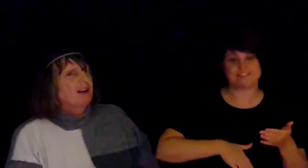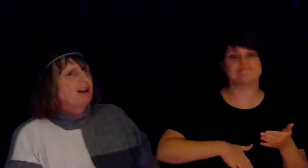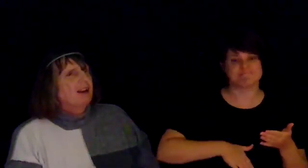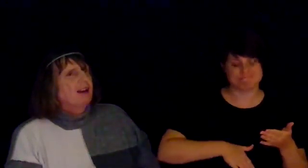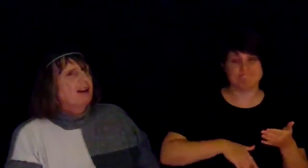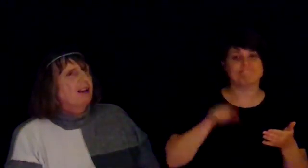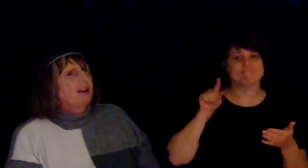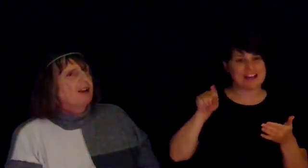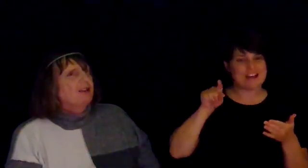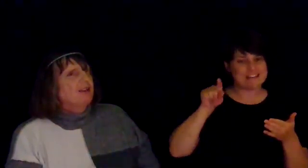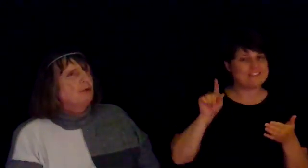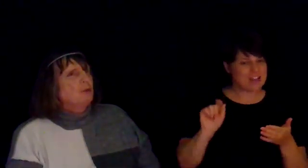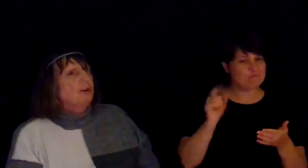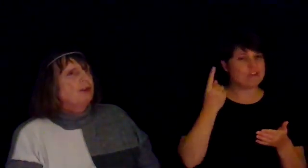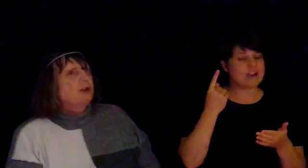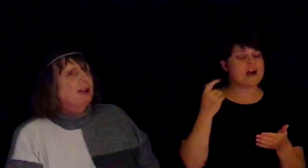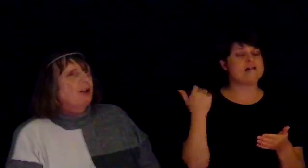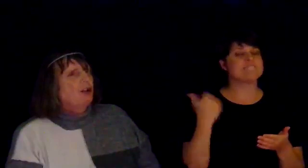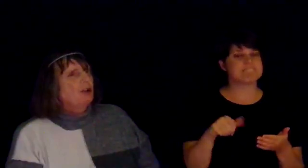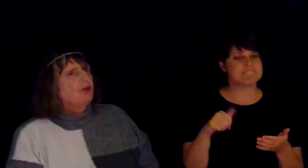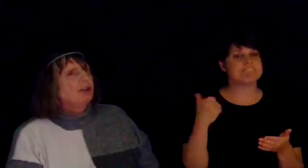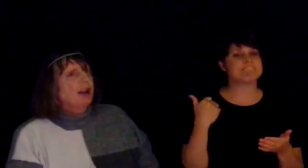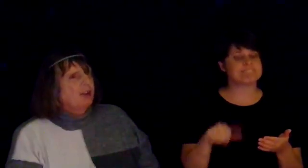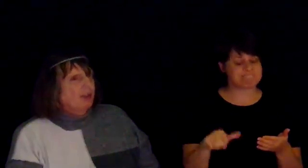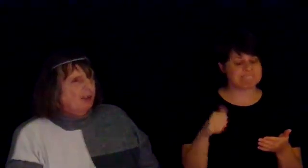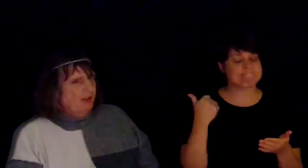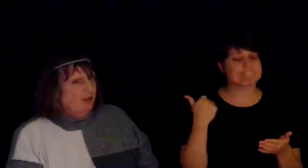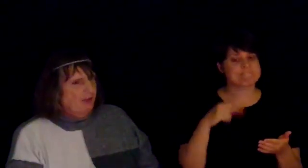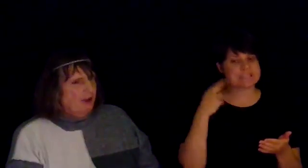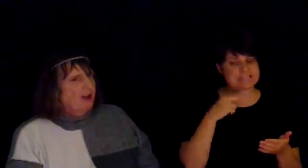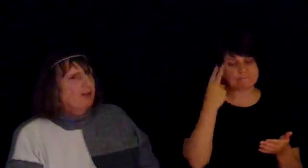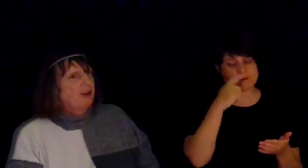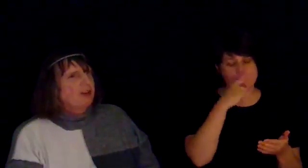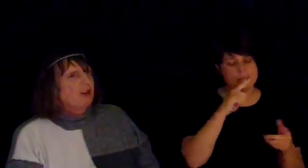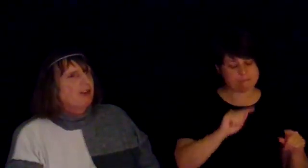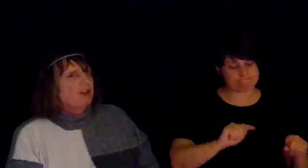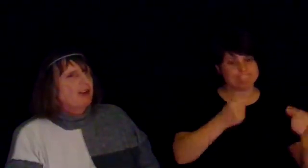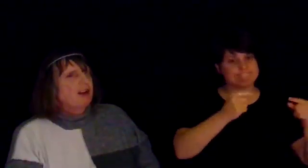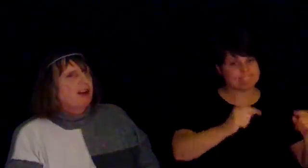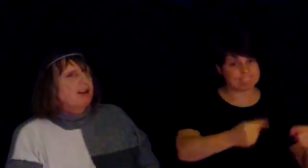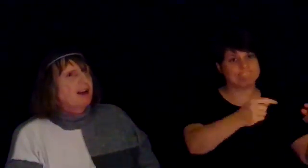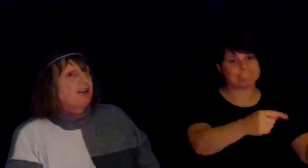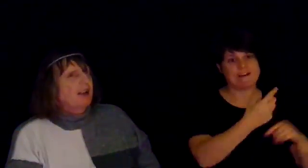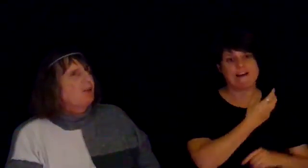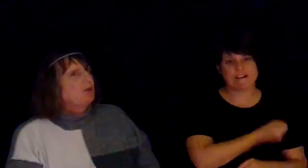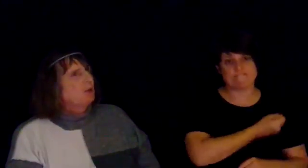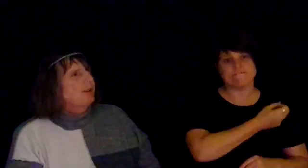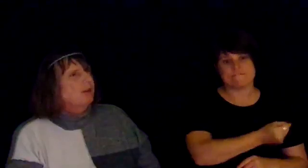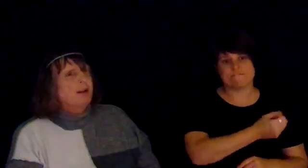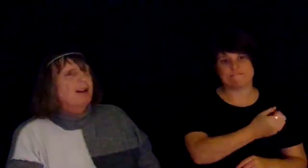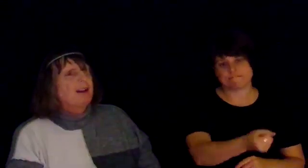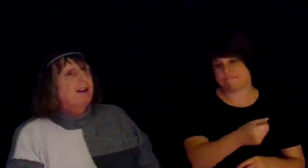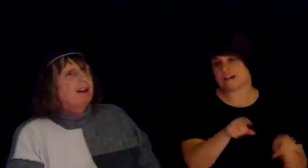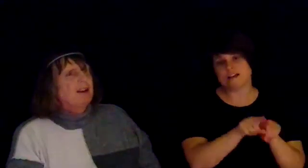that, you know, we do have a lot of challenges. For instance, David